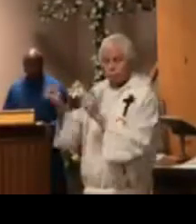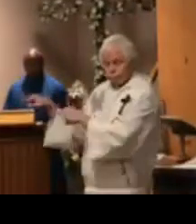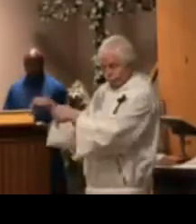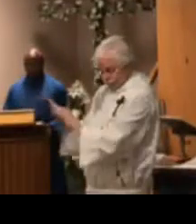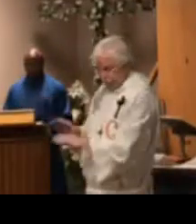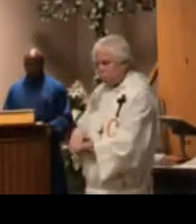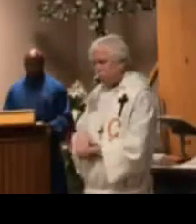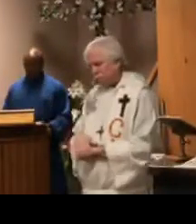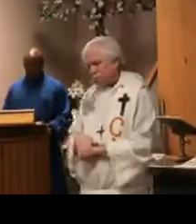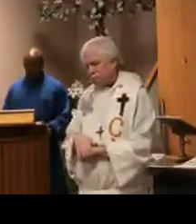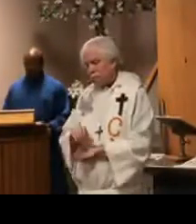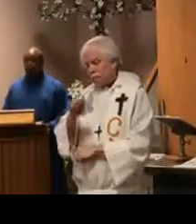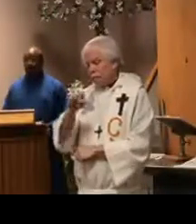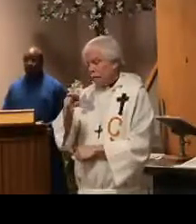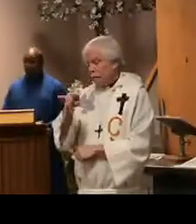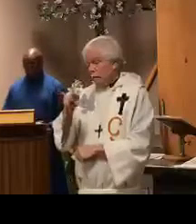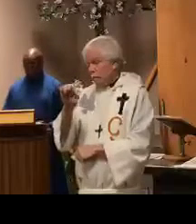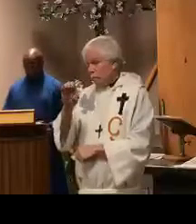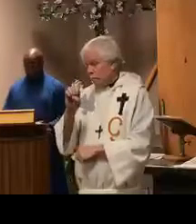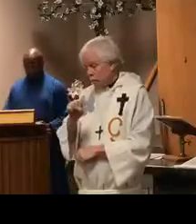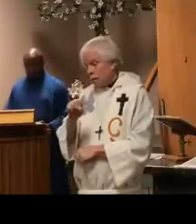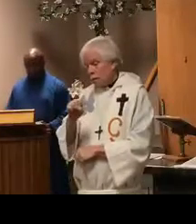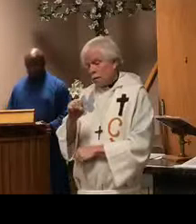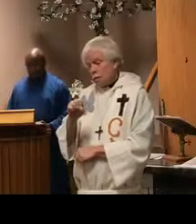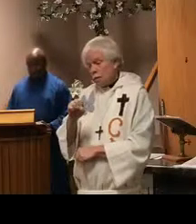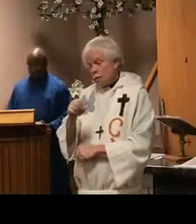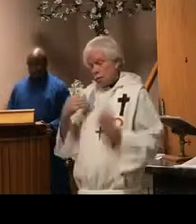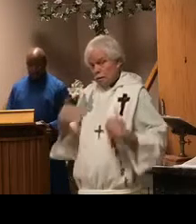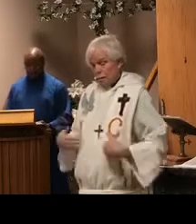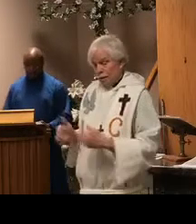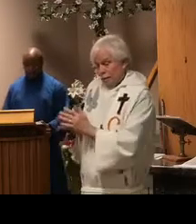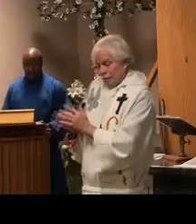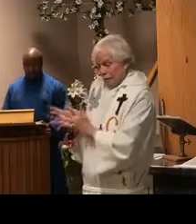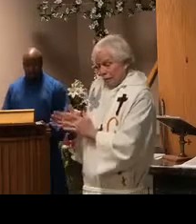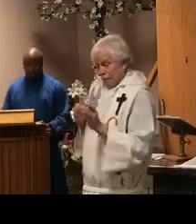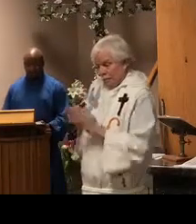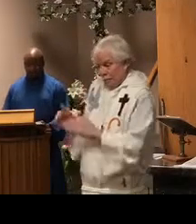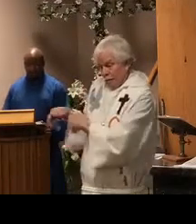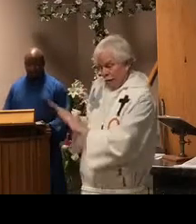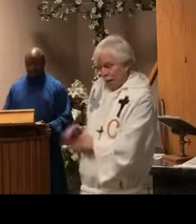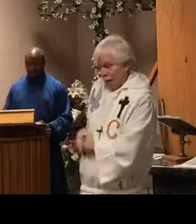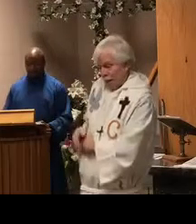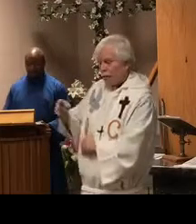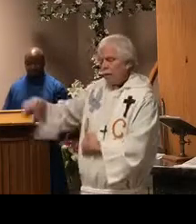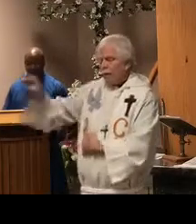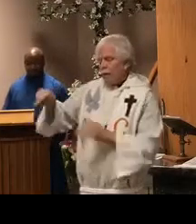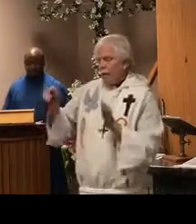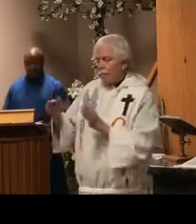women, they went to the tomb. They prepared and they brought